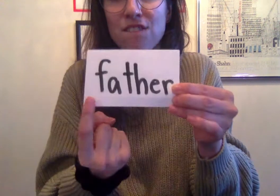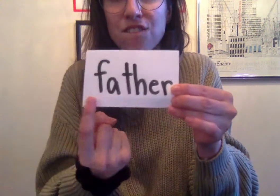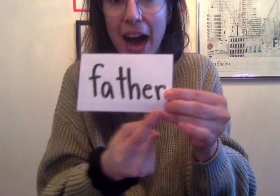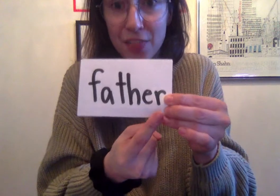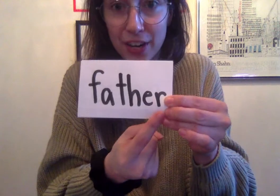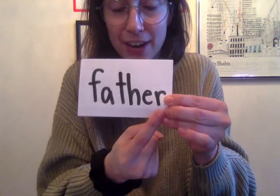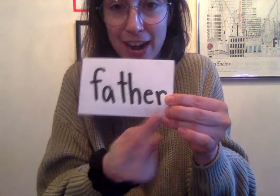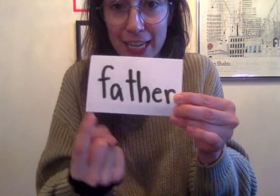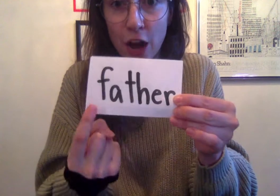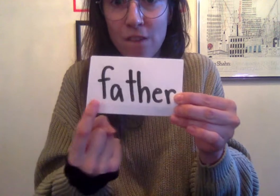Father, get ready, go.